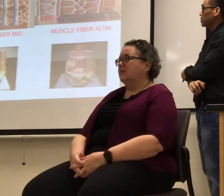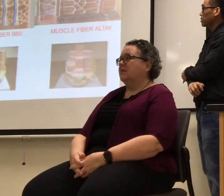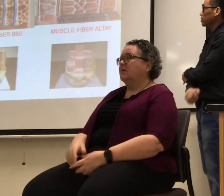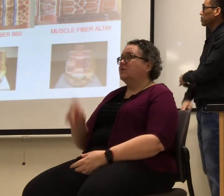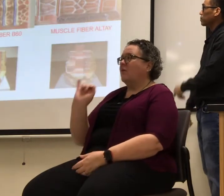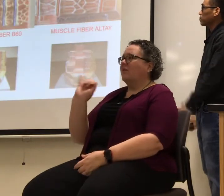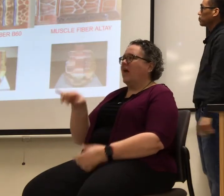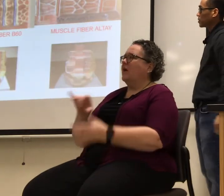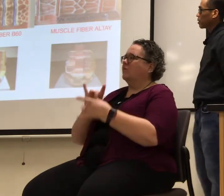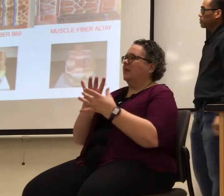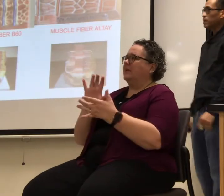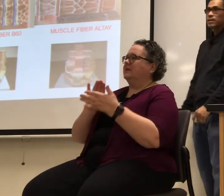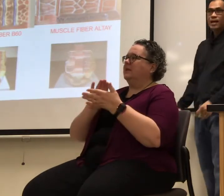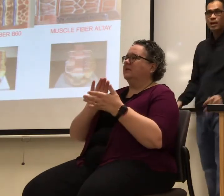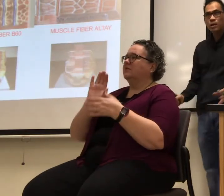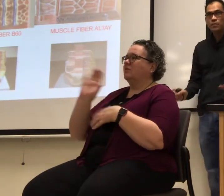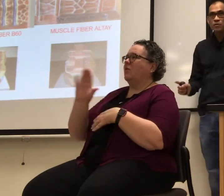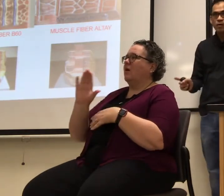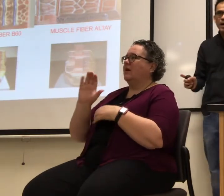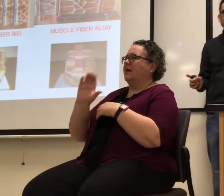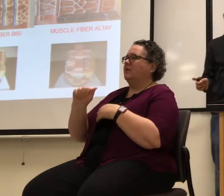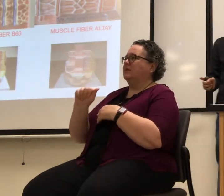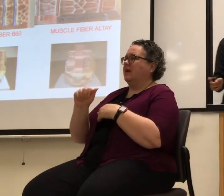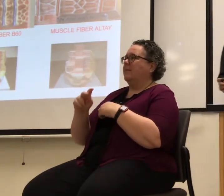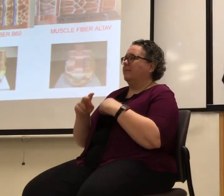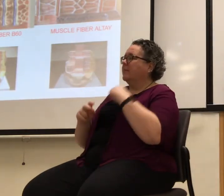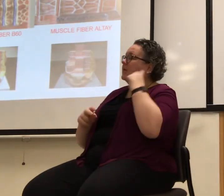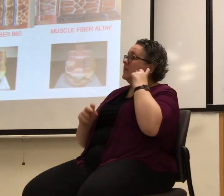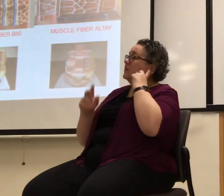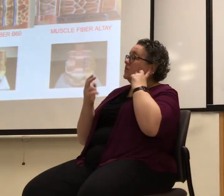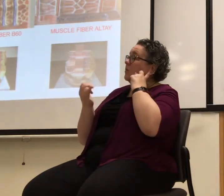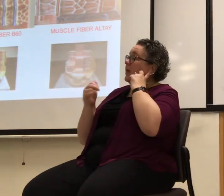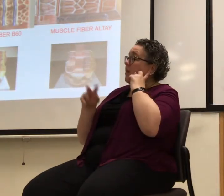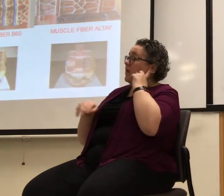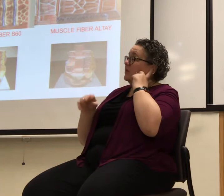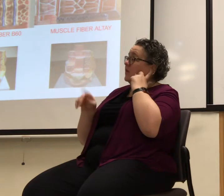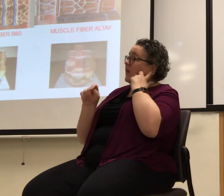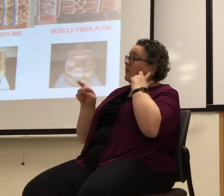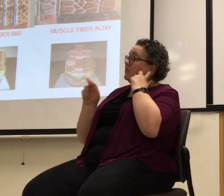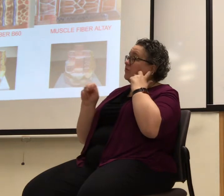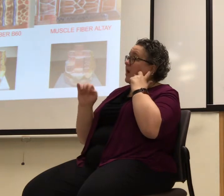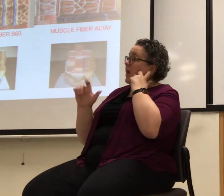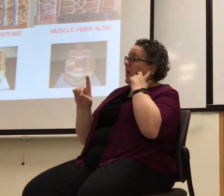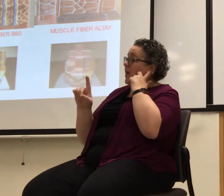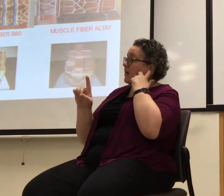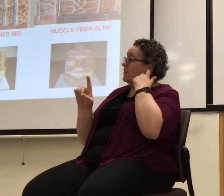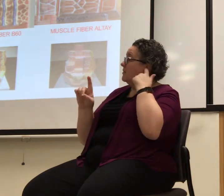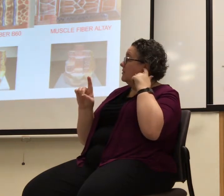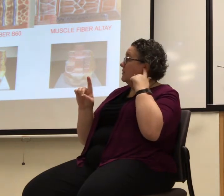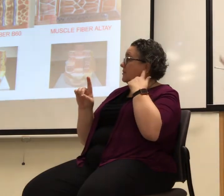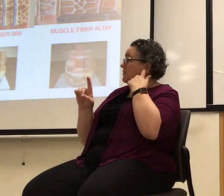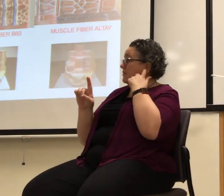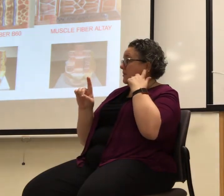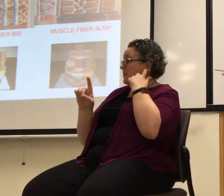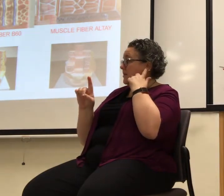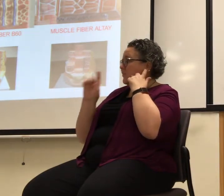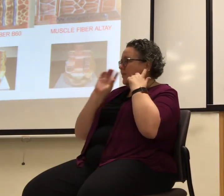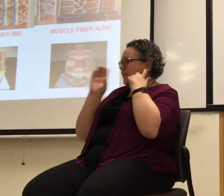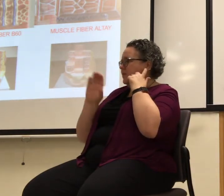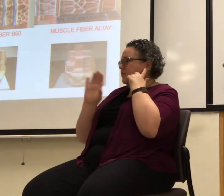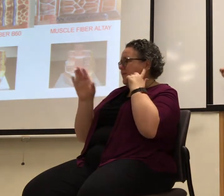Calcium release. So let's kind of look at the triad structure on the muscle pictures, the pictures of the